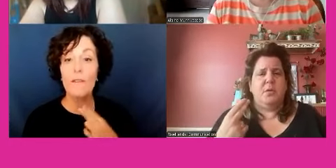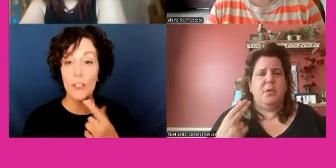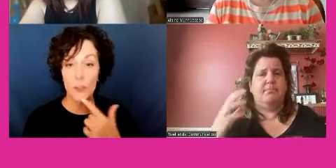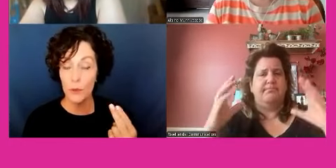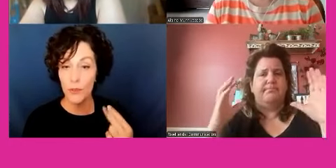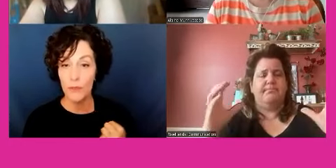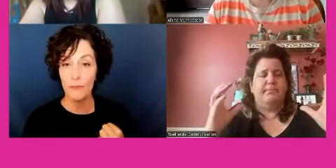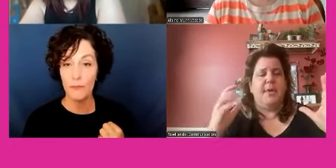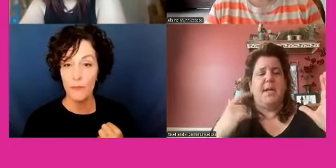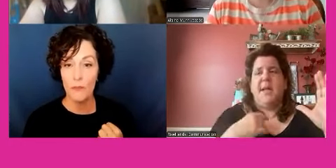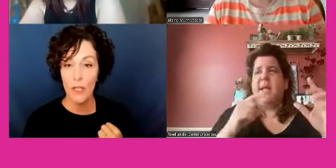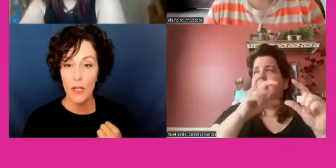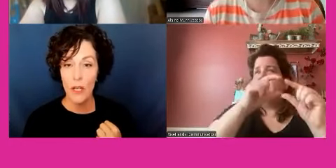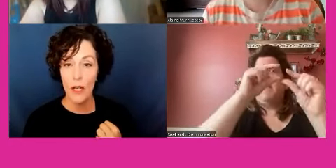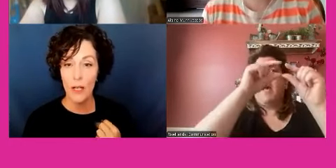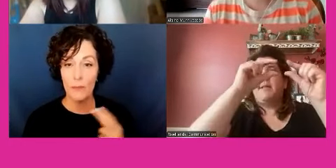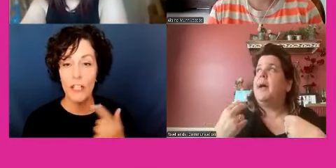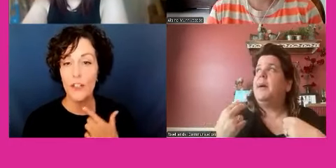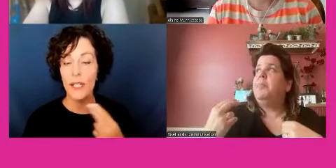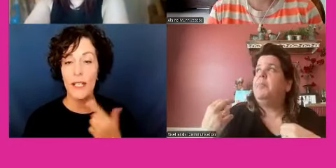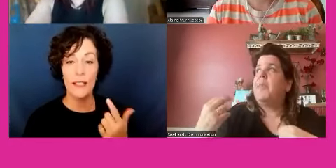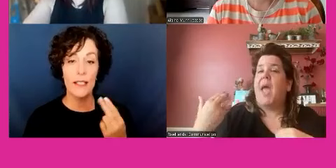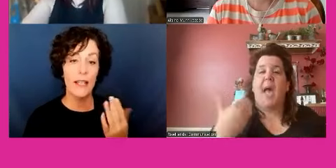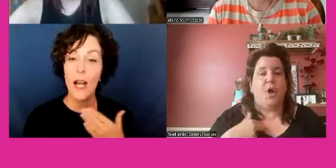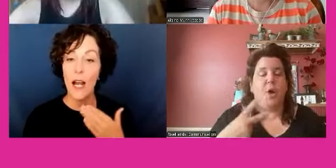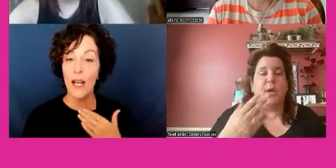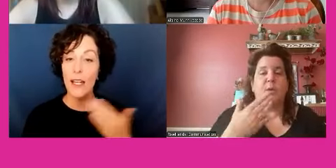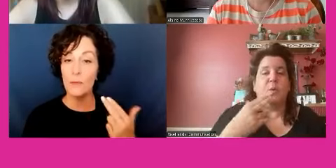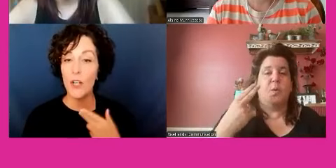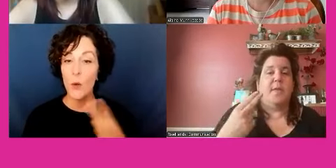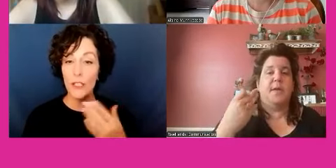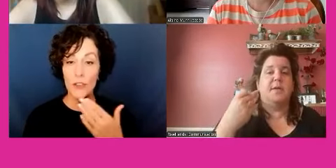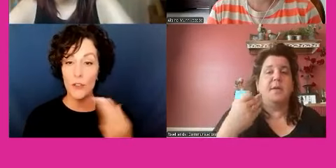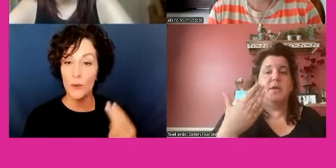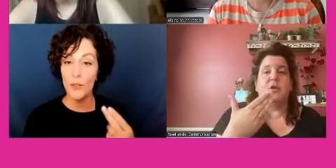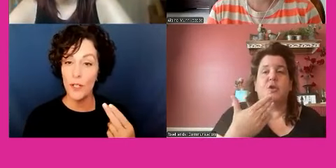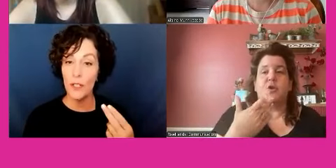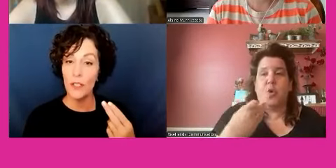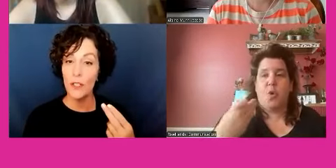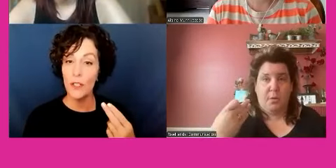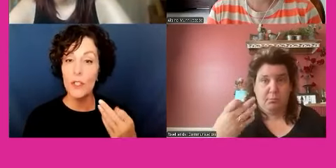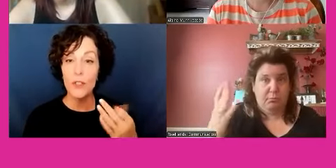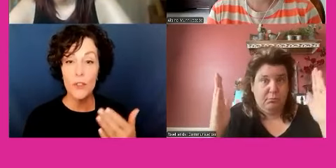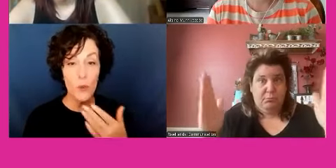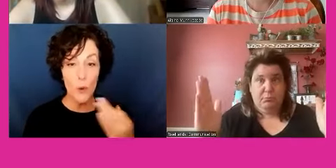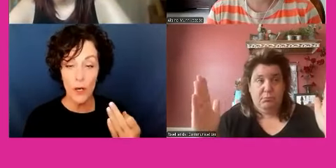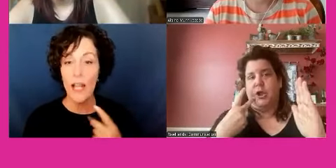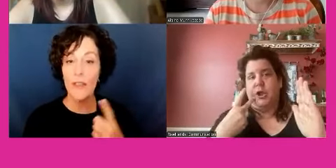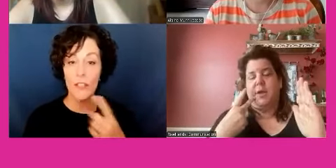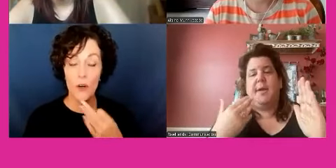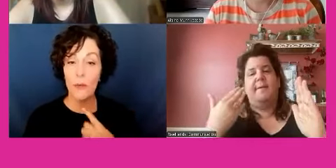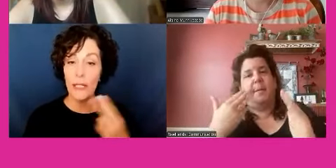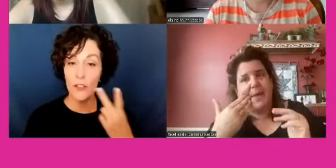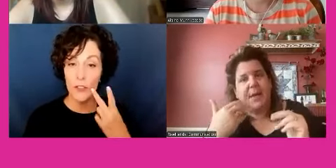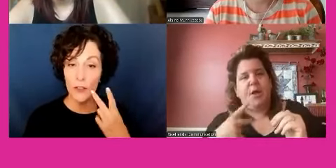more visuals. Like I show the kids like I am going to the store and